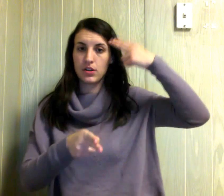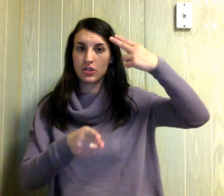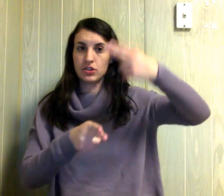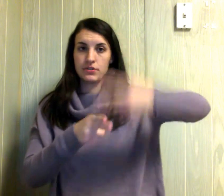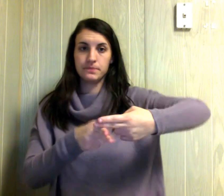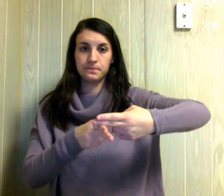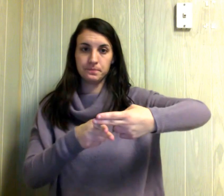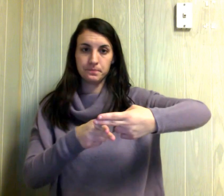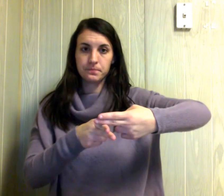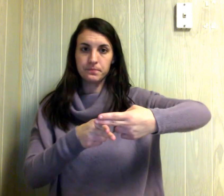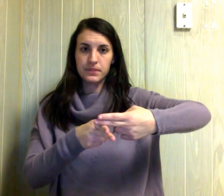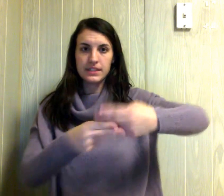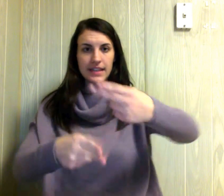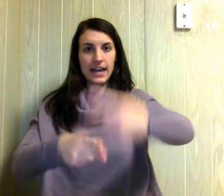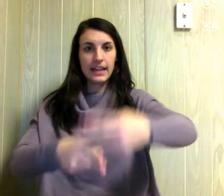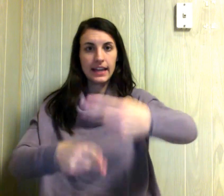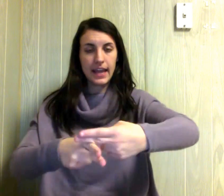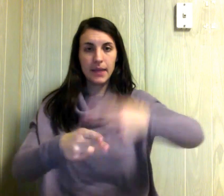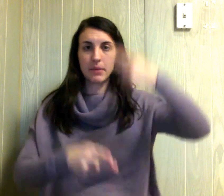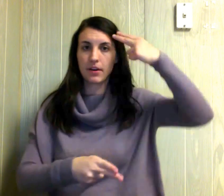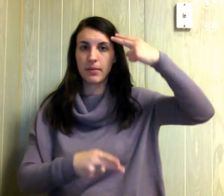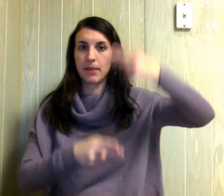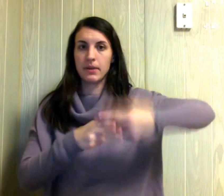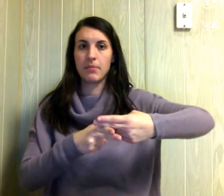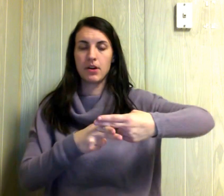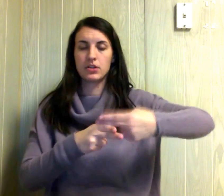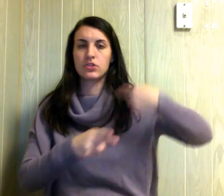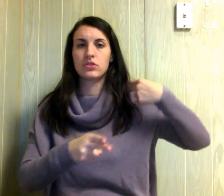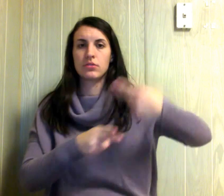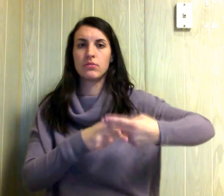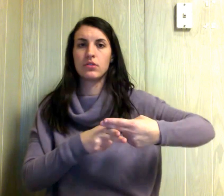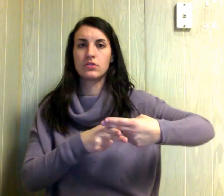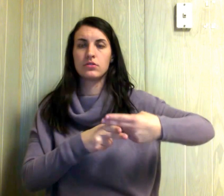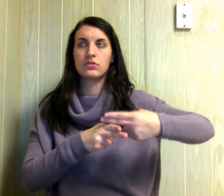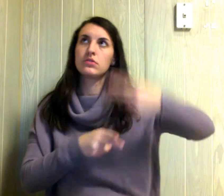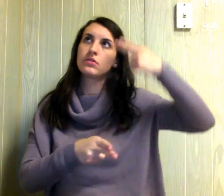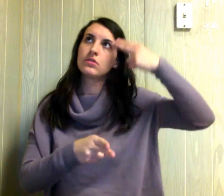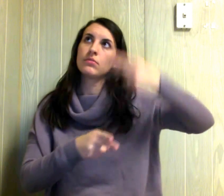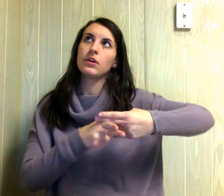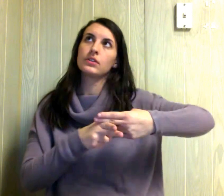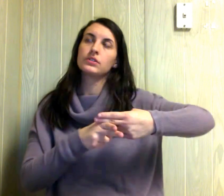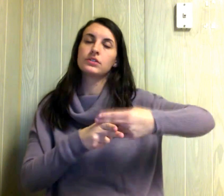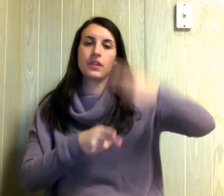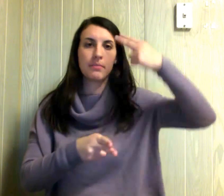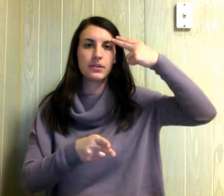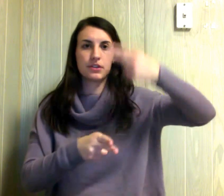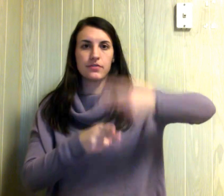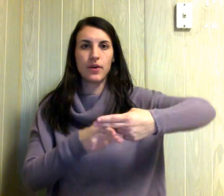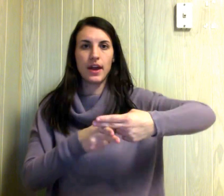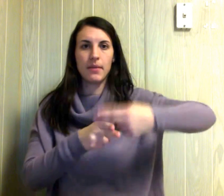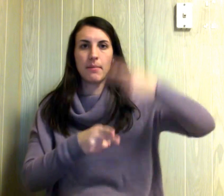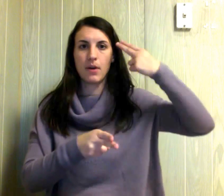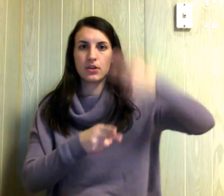March. It's kind of like name, but you're coming up here. March. March. Pretty sure it's forehead. March.